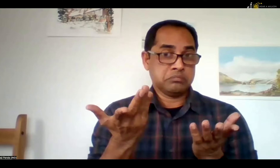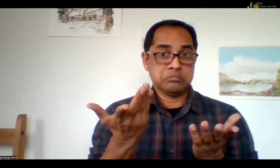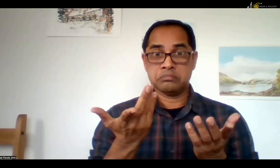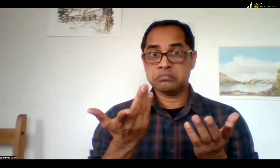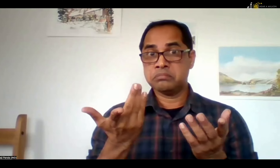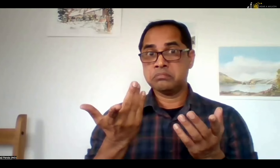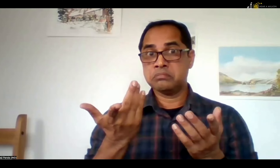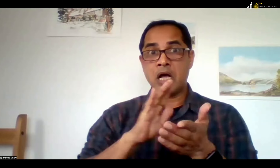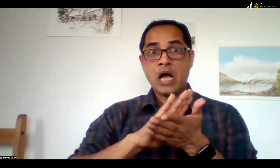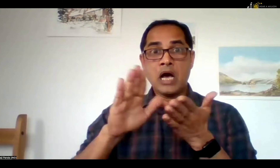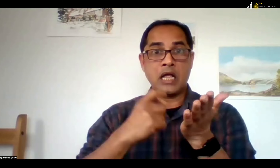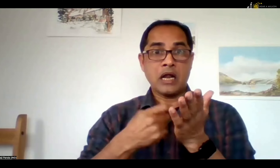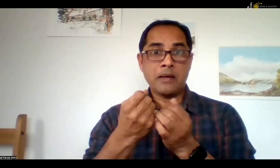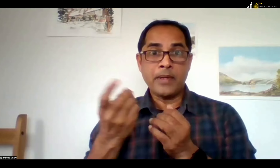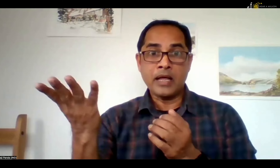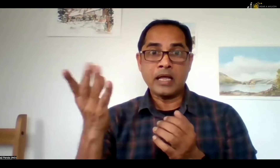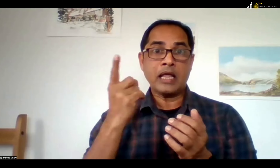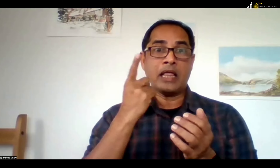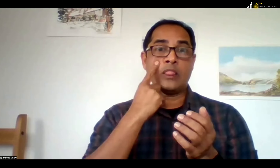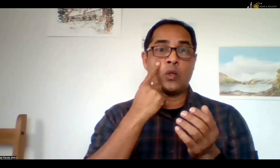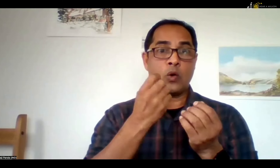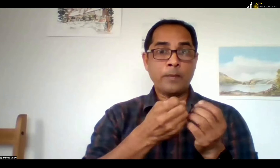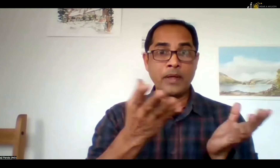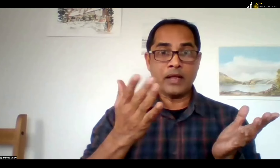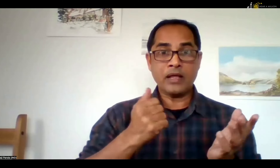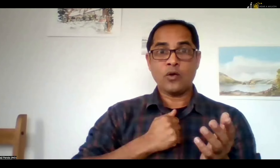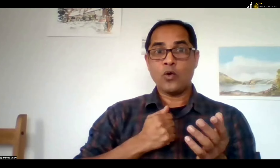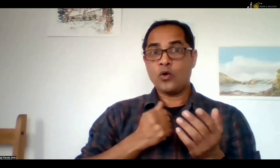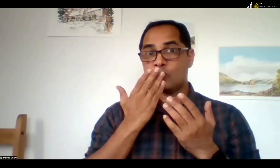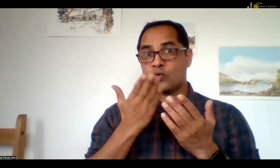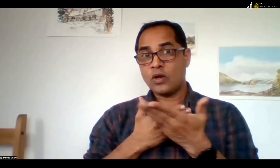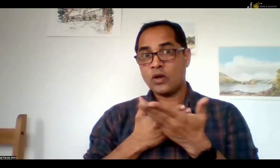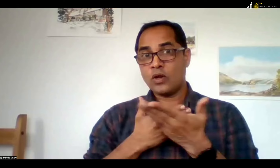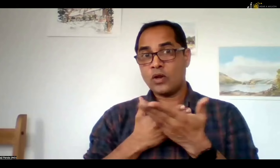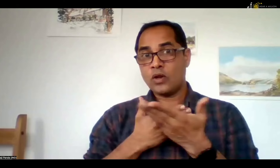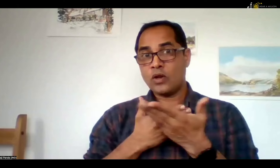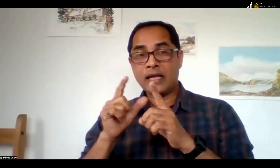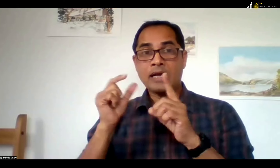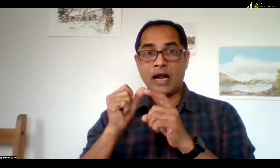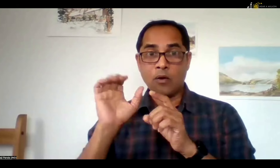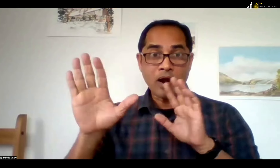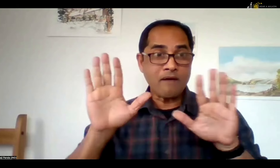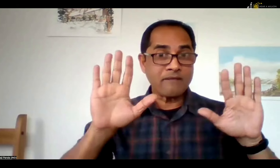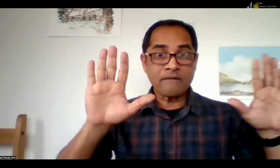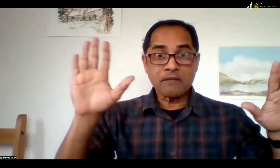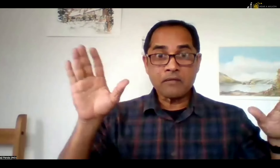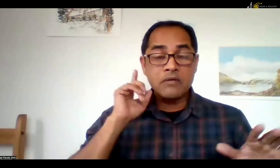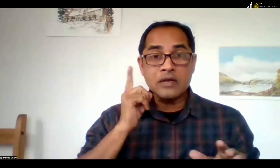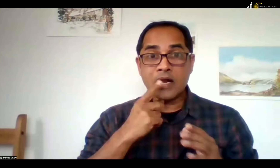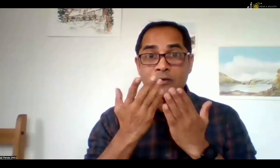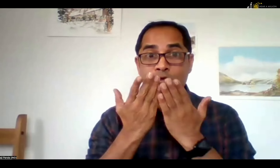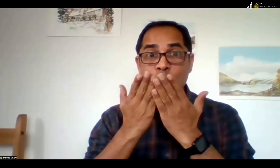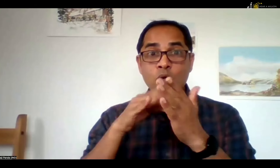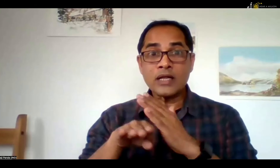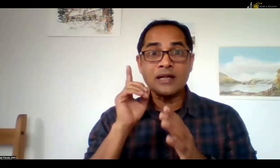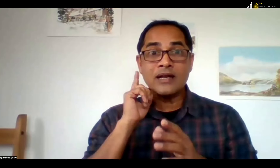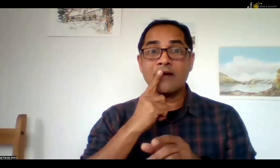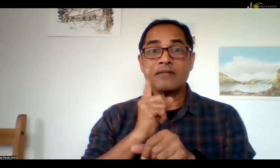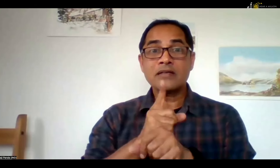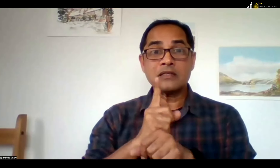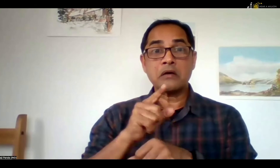many deaf schools now are having employing deaf teachers in huge